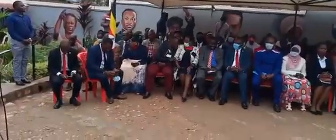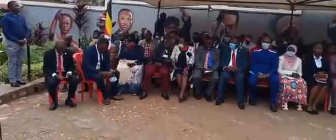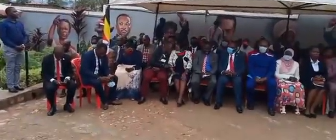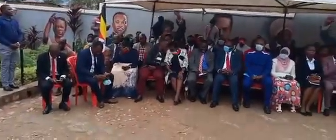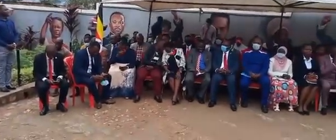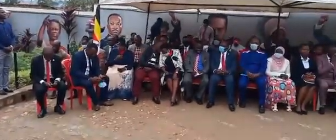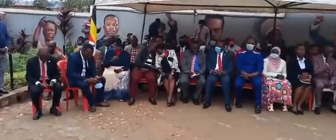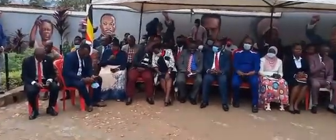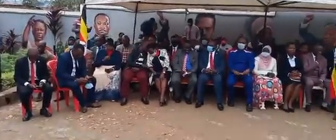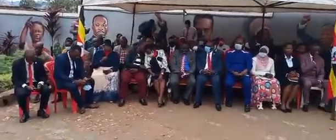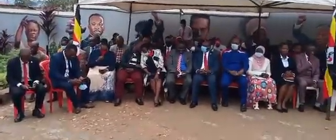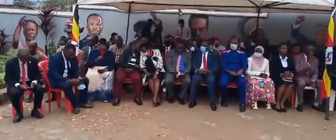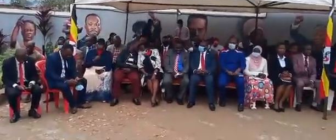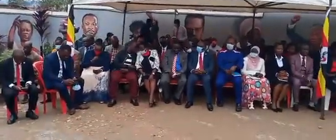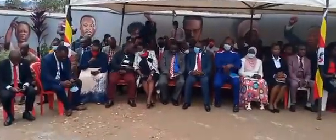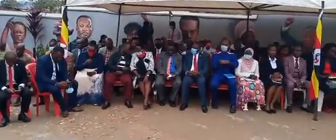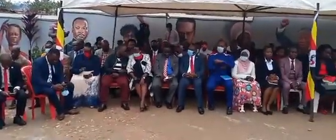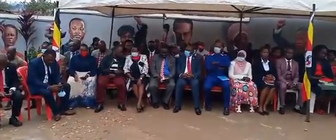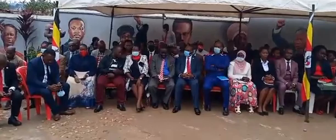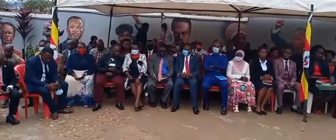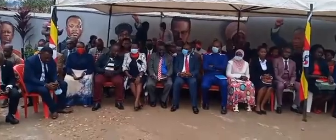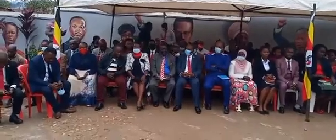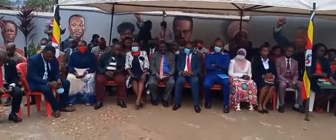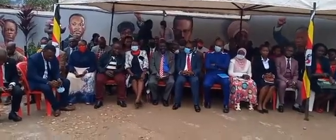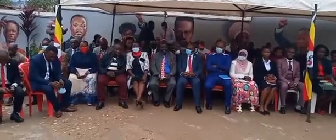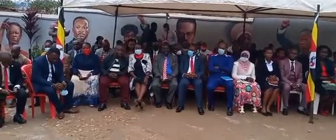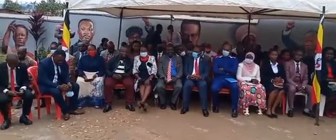that we want to address, and we'll